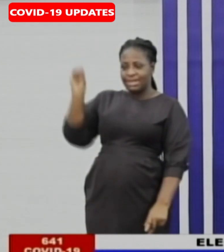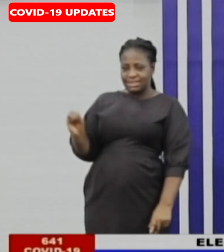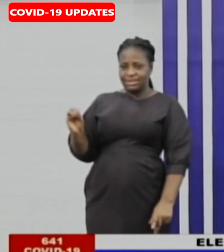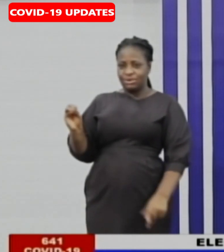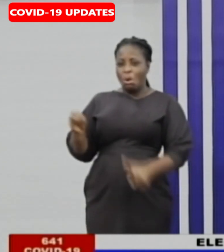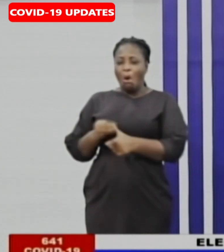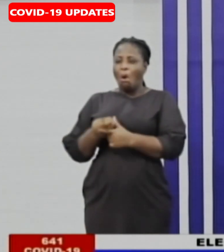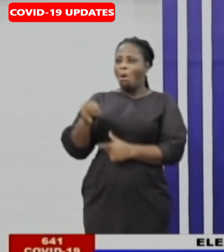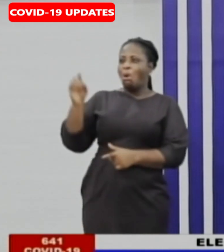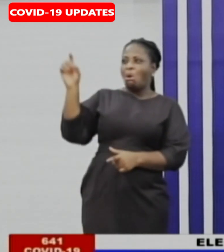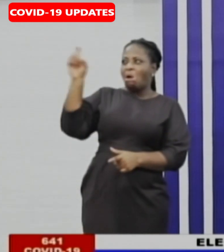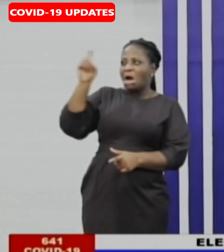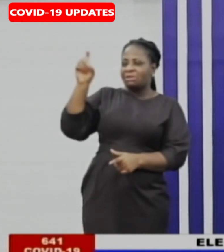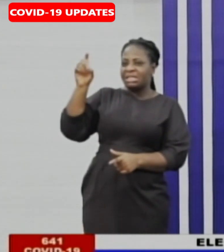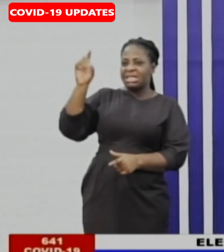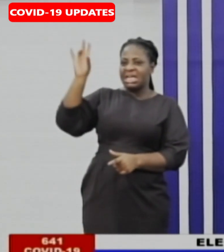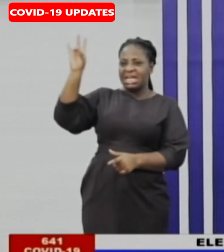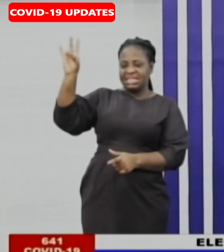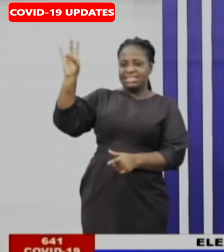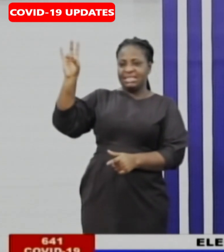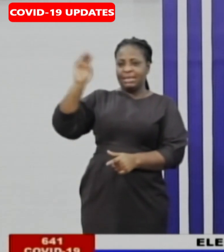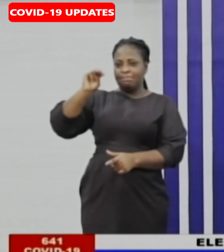million for 3 months, for